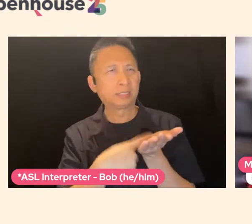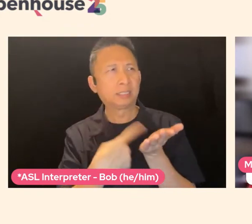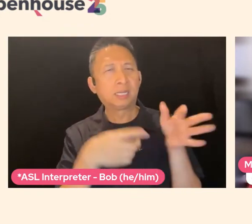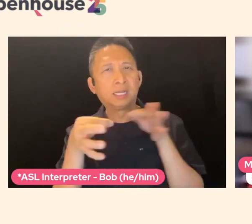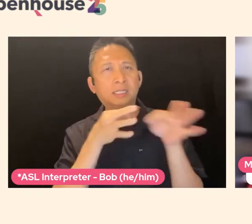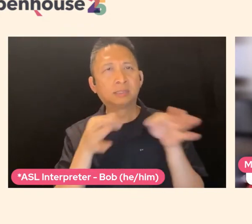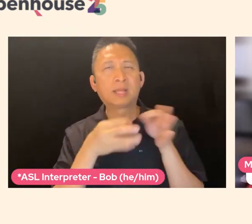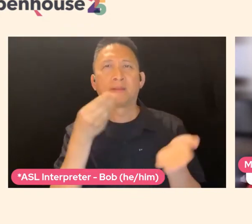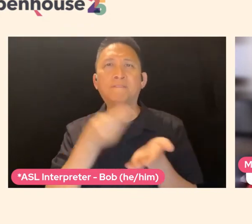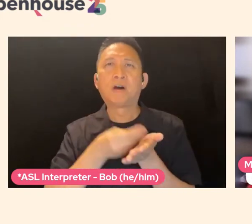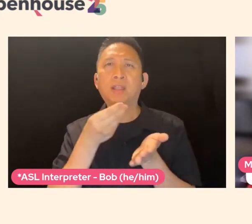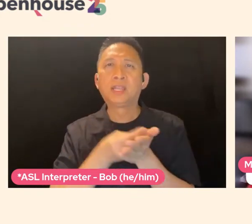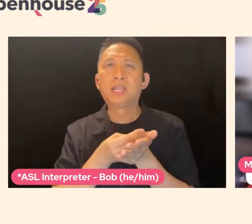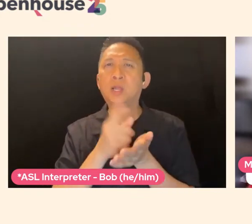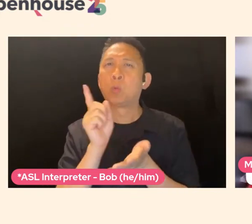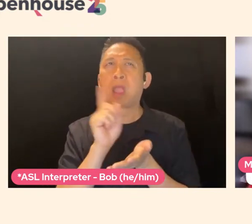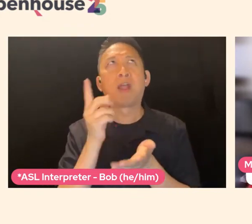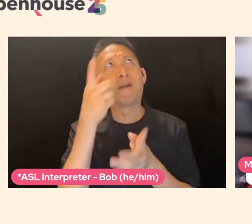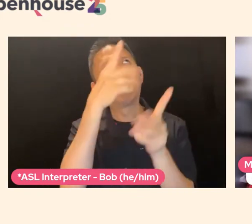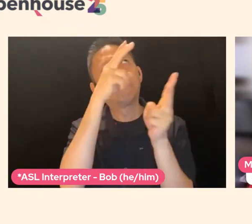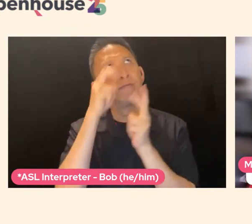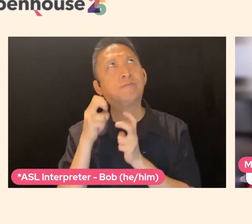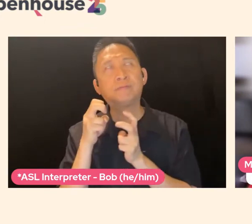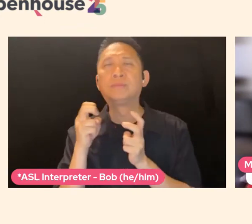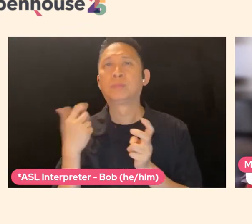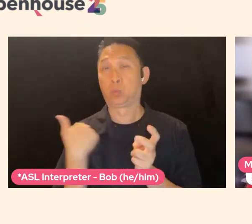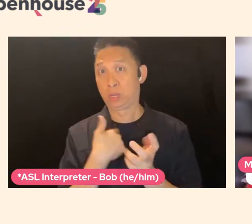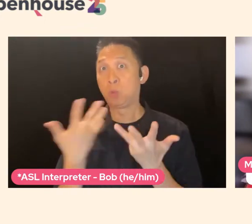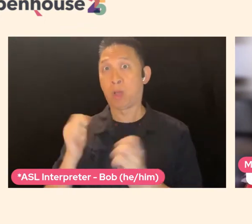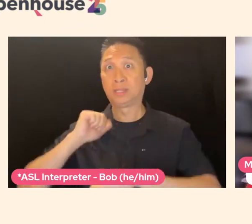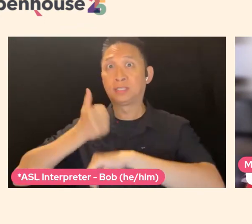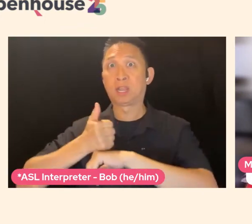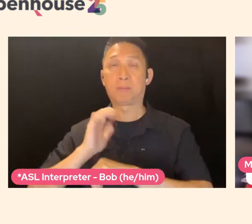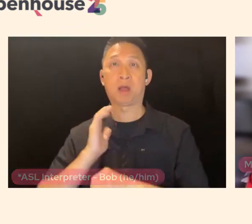these services in our community.